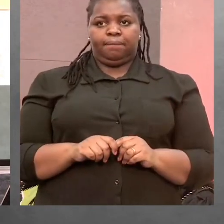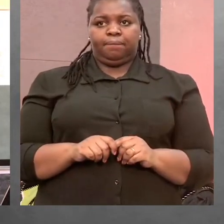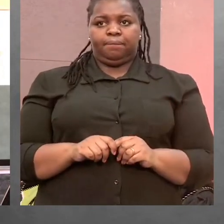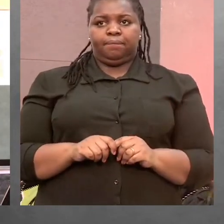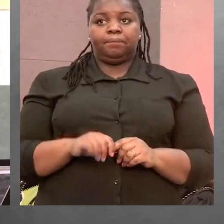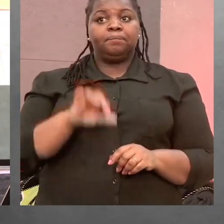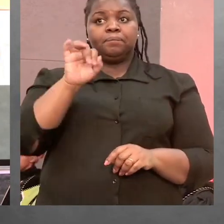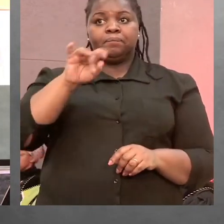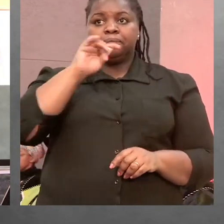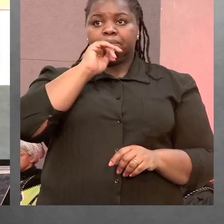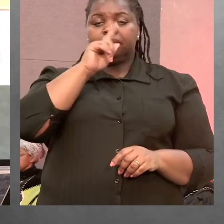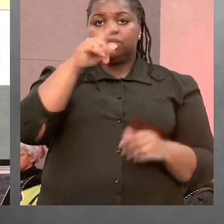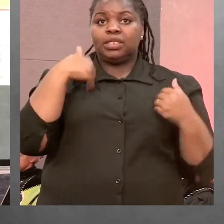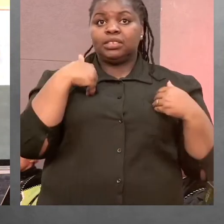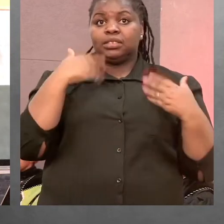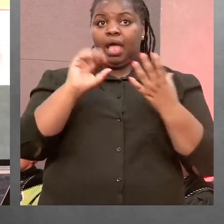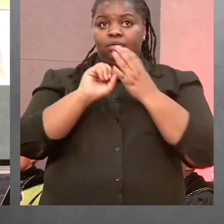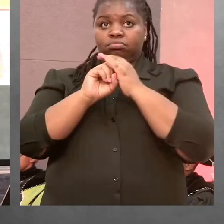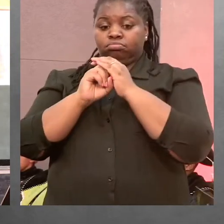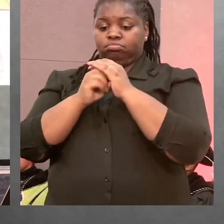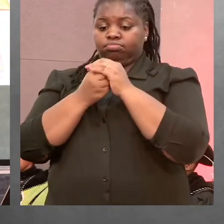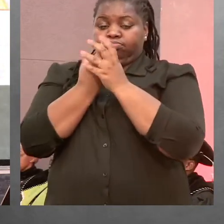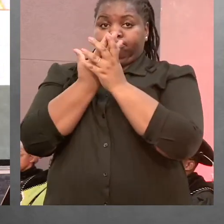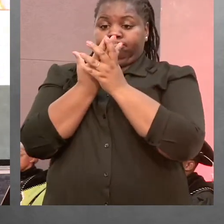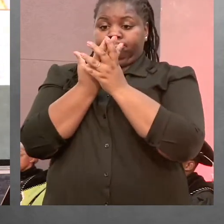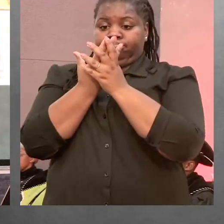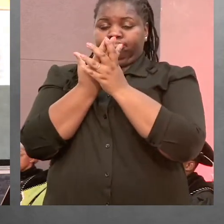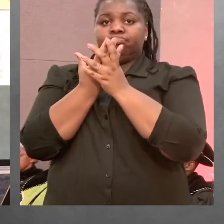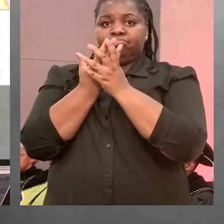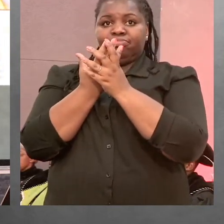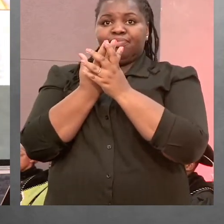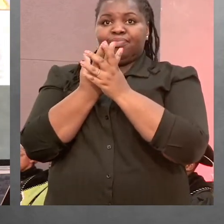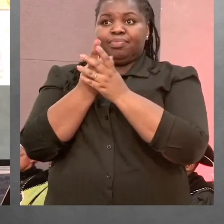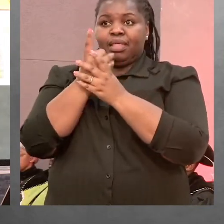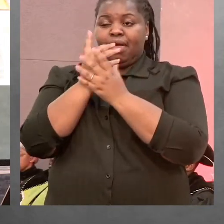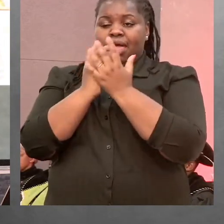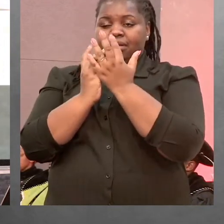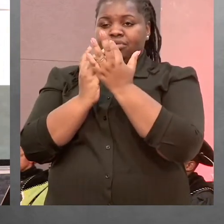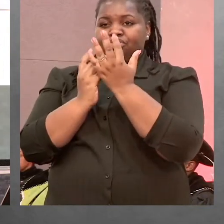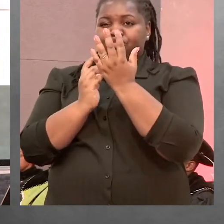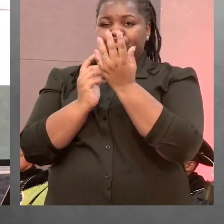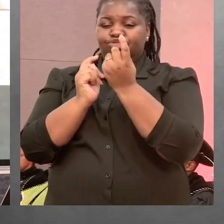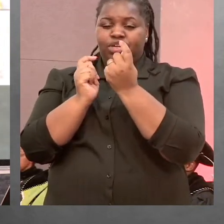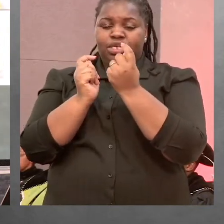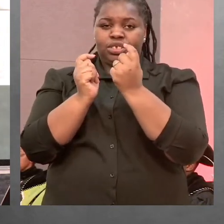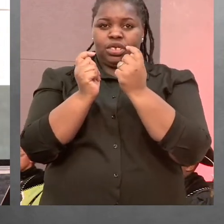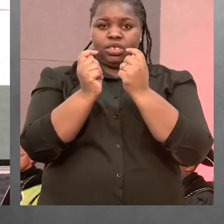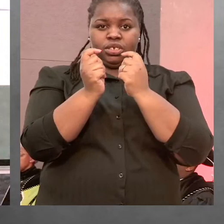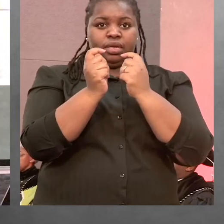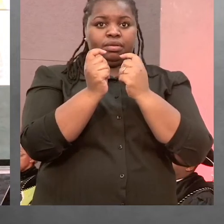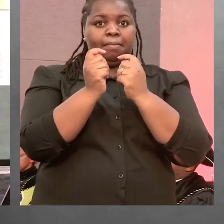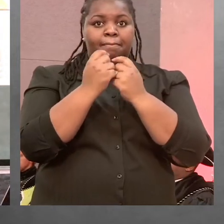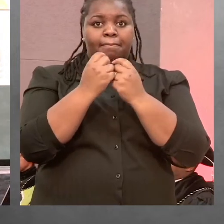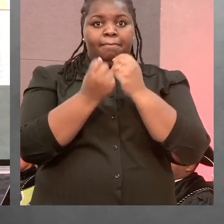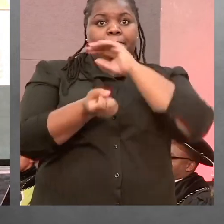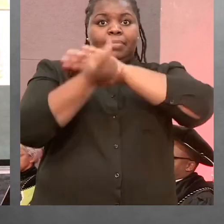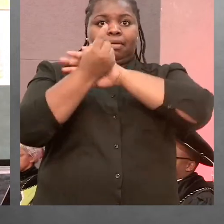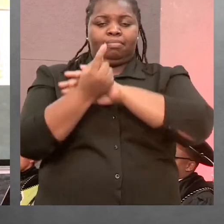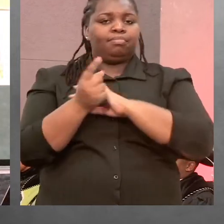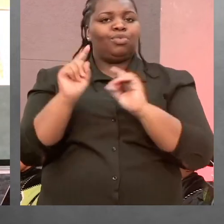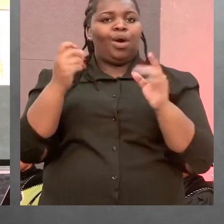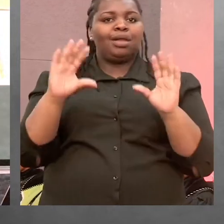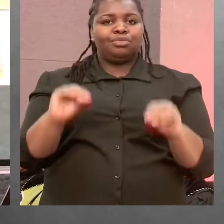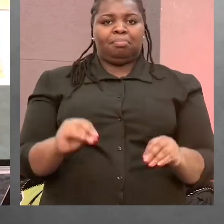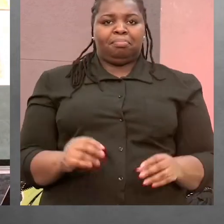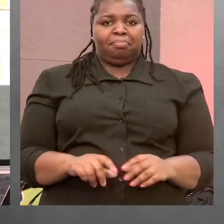And when they start blowing, when that fire of change is lit, you can never stop